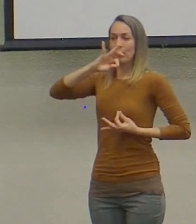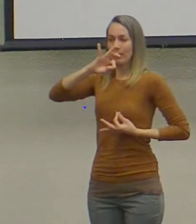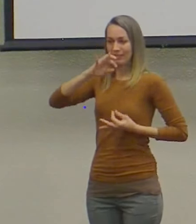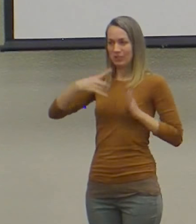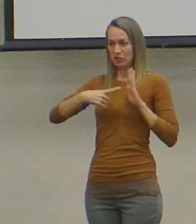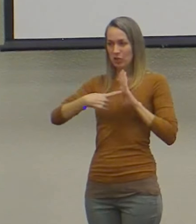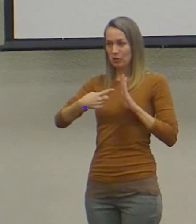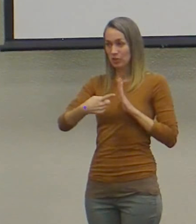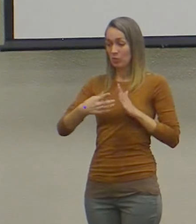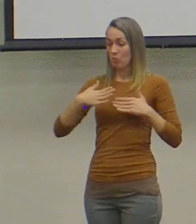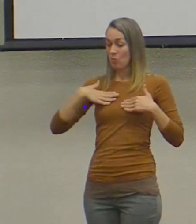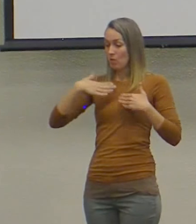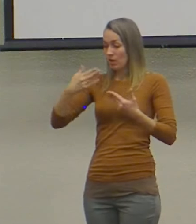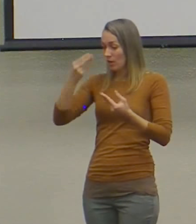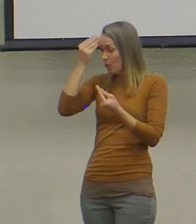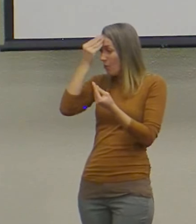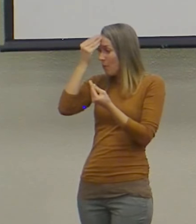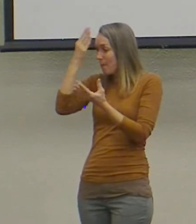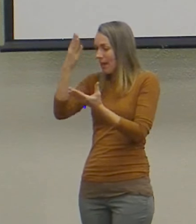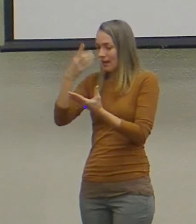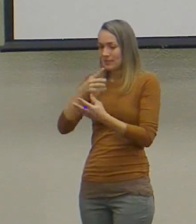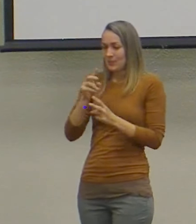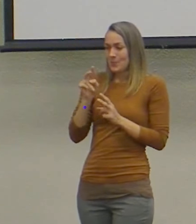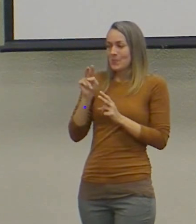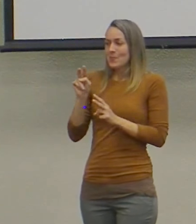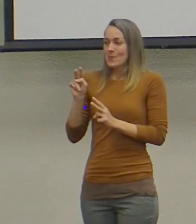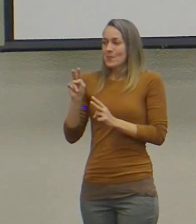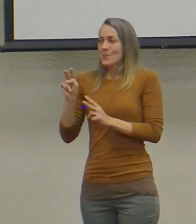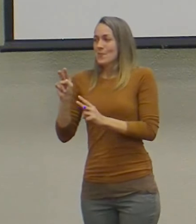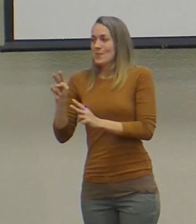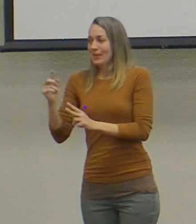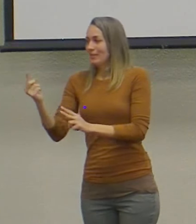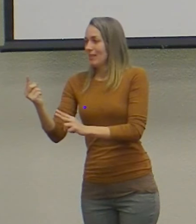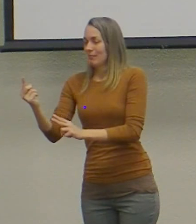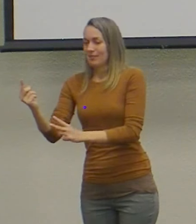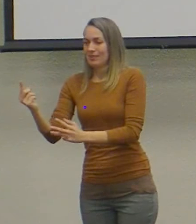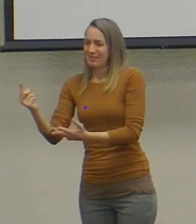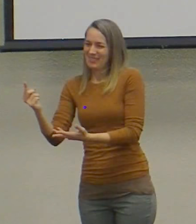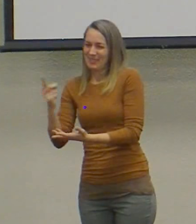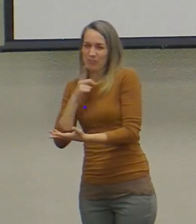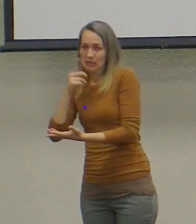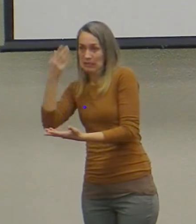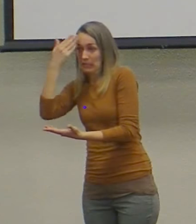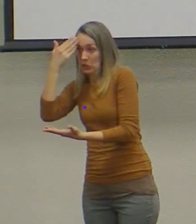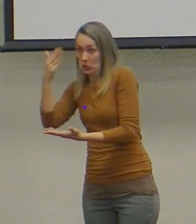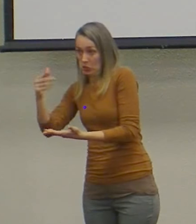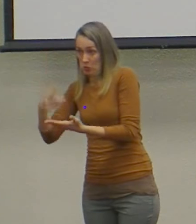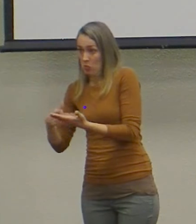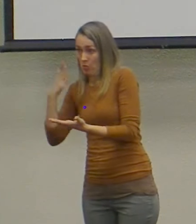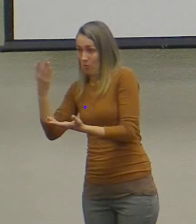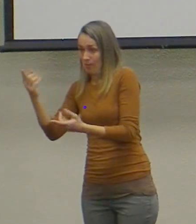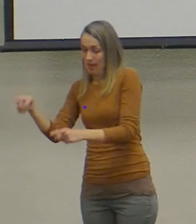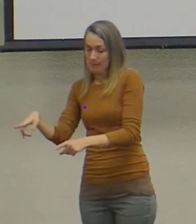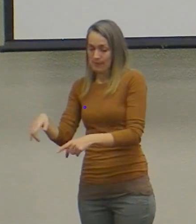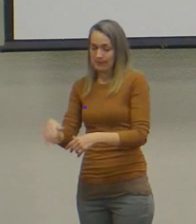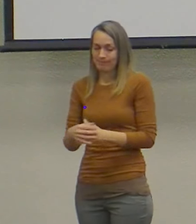she's anticipating something she has no idea will happen.